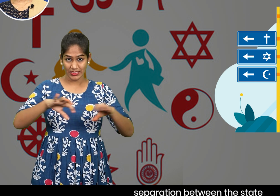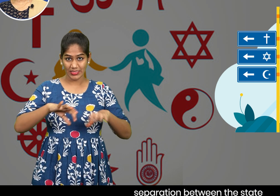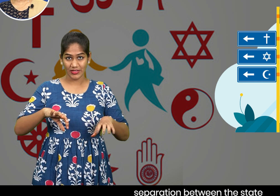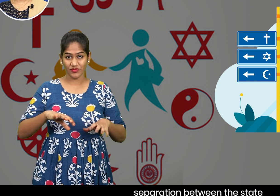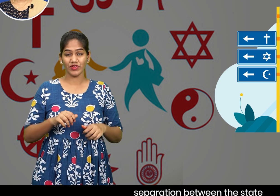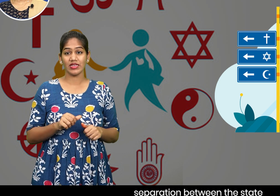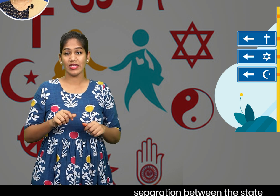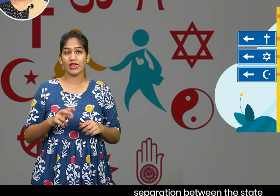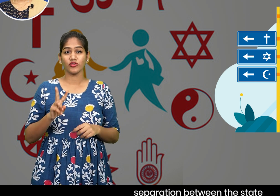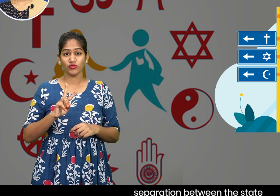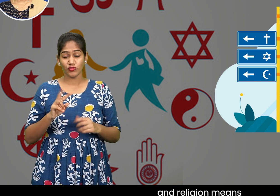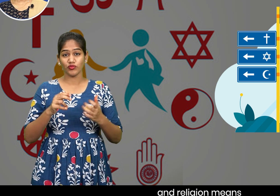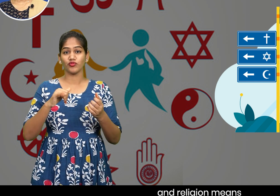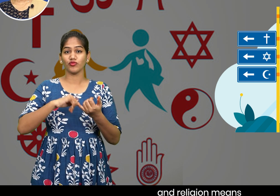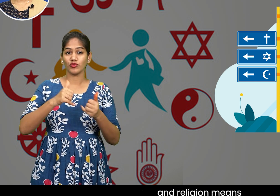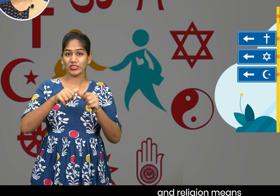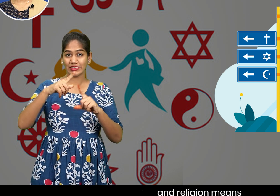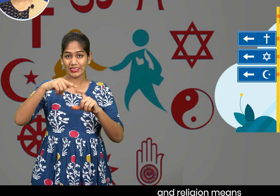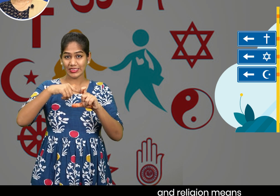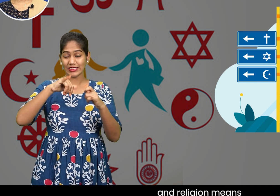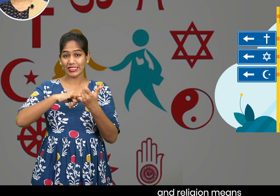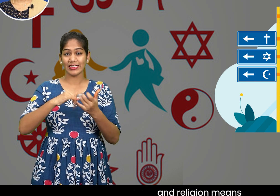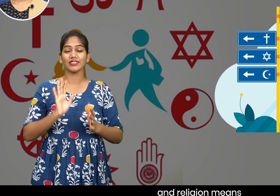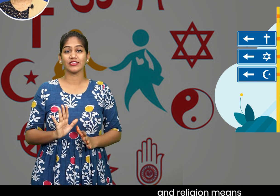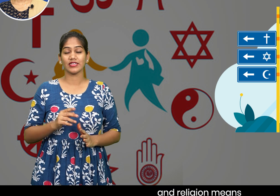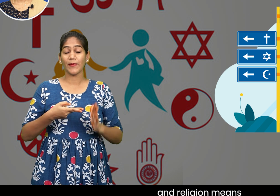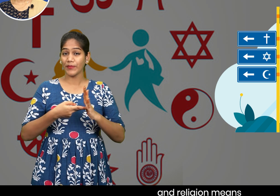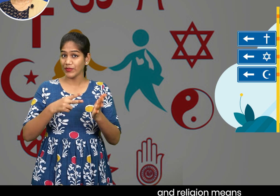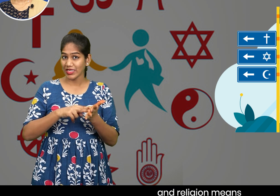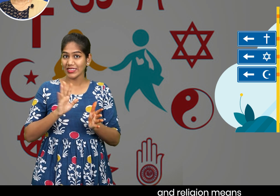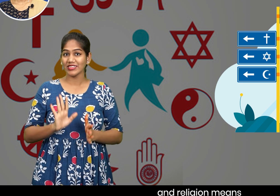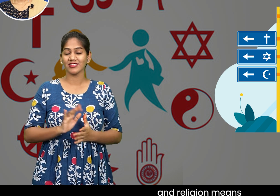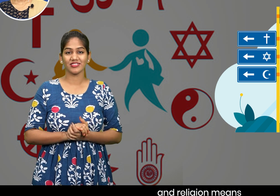Separation between the state and religion means